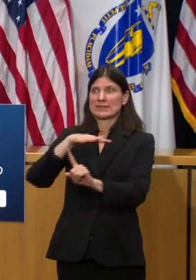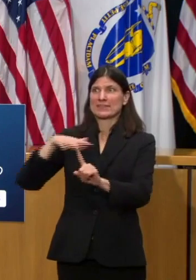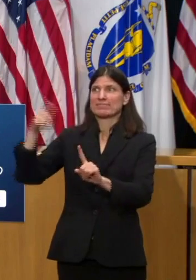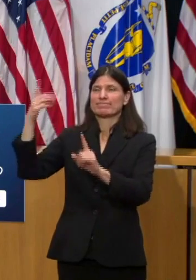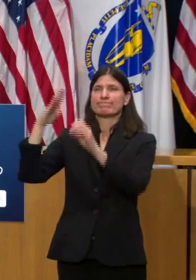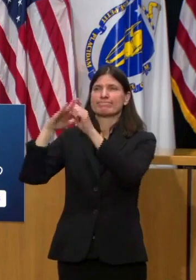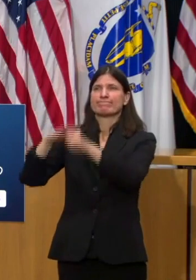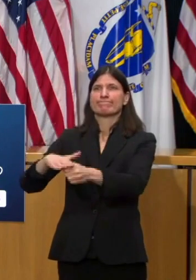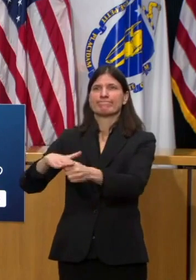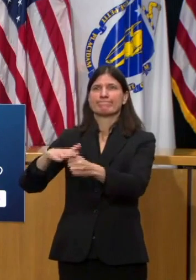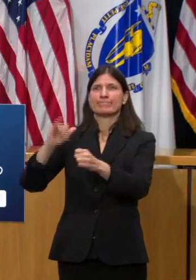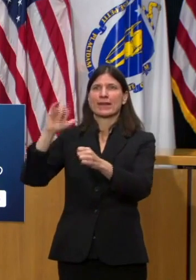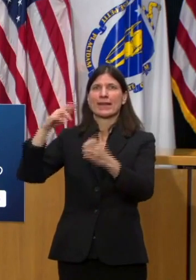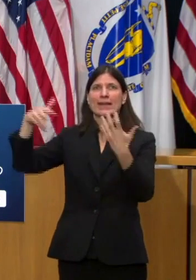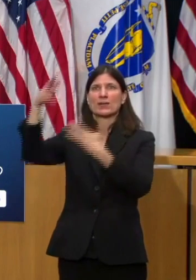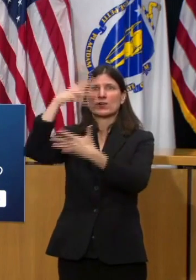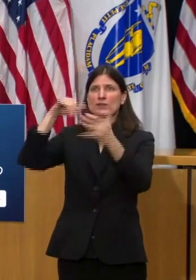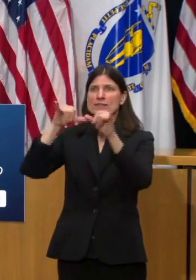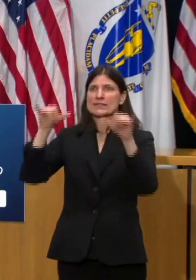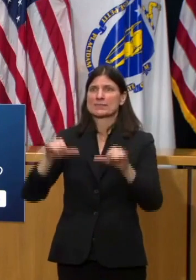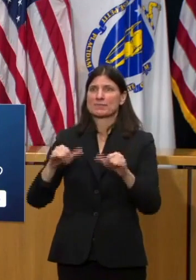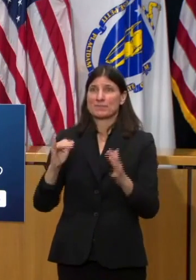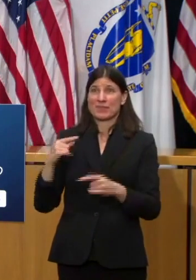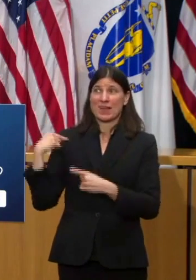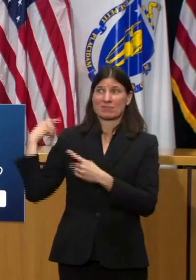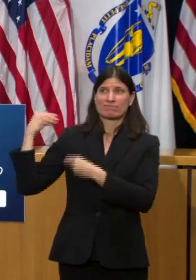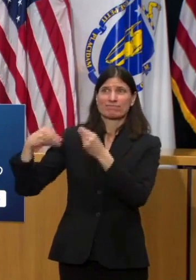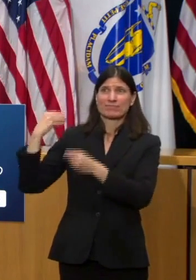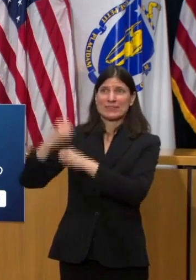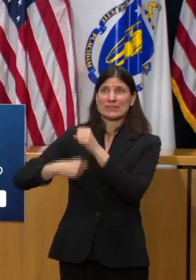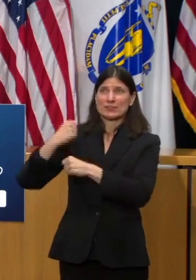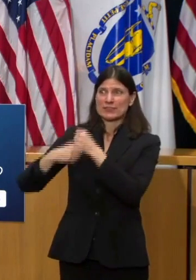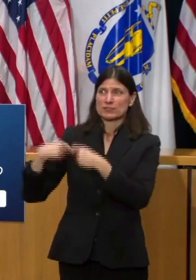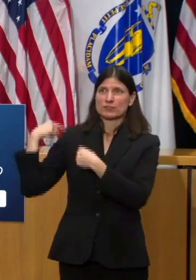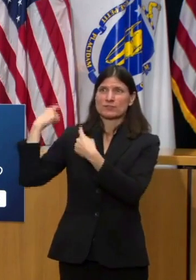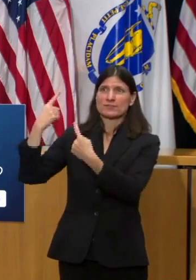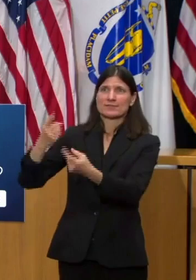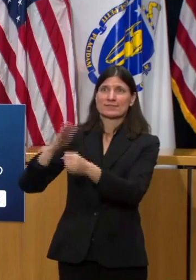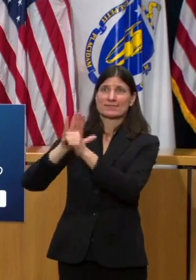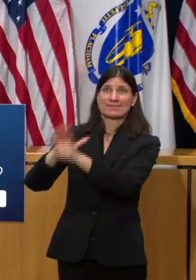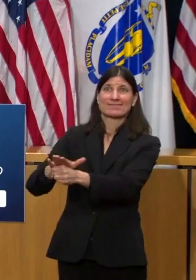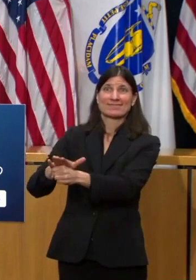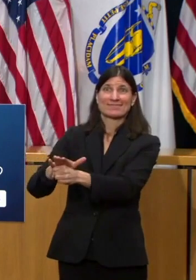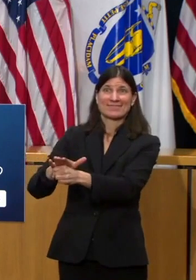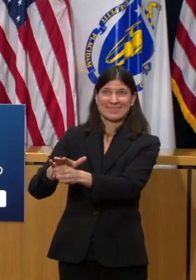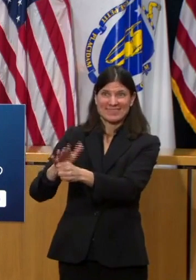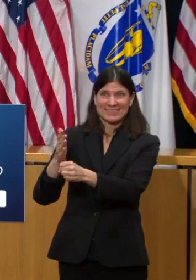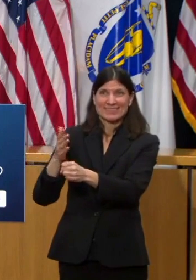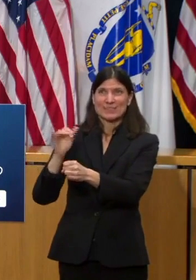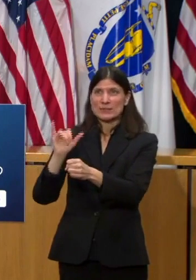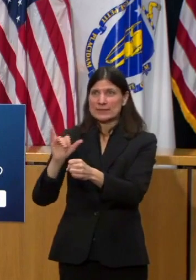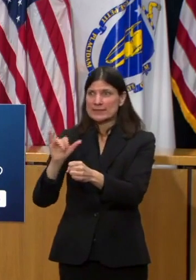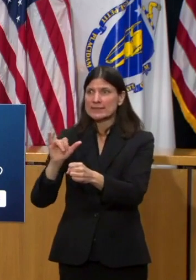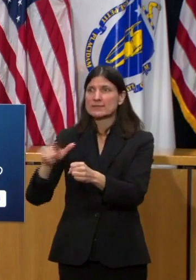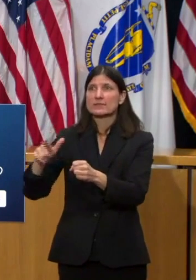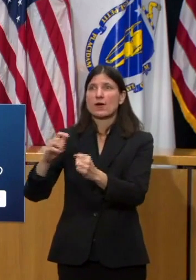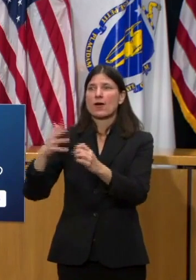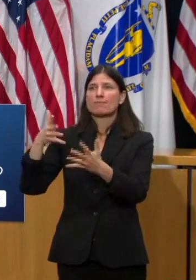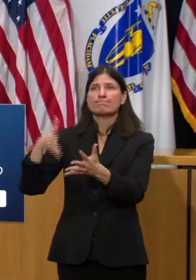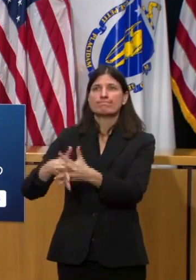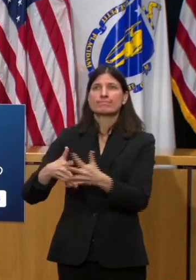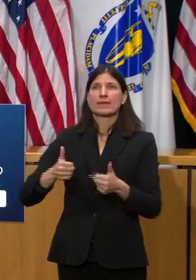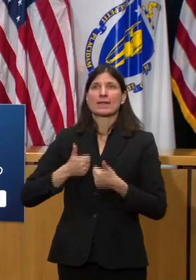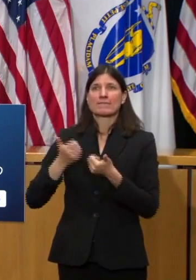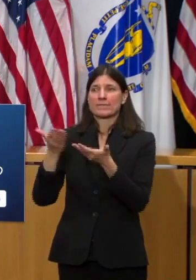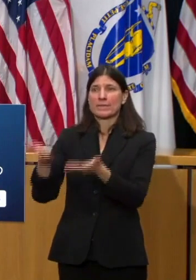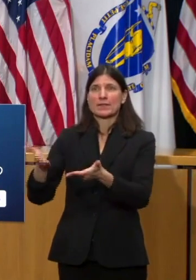with respect to how people chose to build neighborhoods and communities, and it's a legitimate issue, and we view it as much as